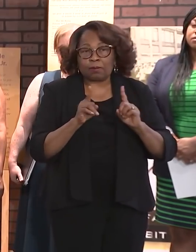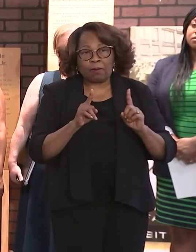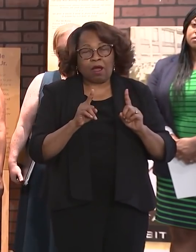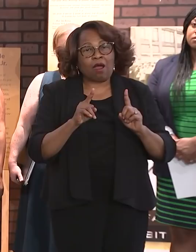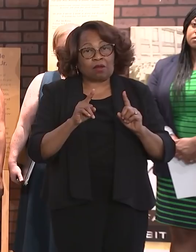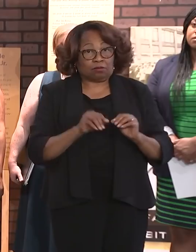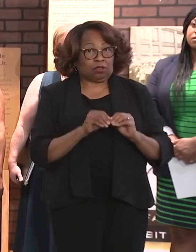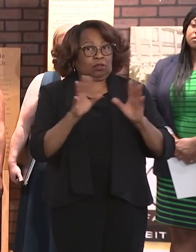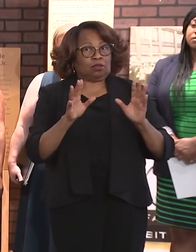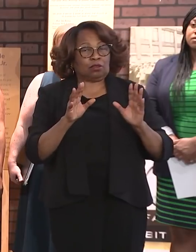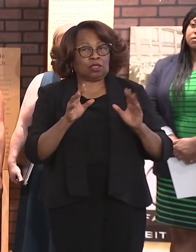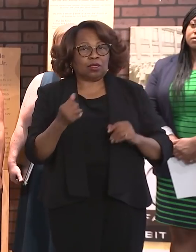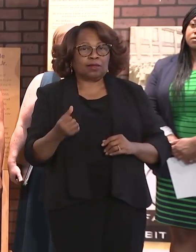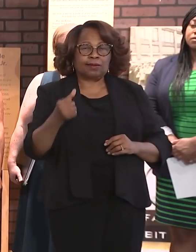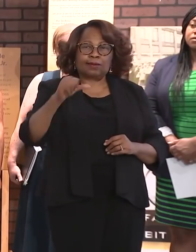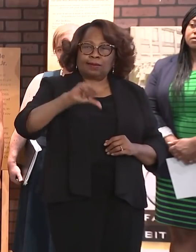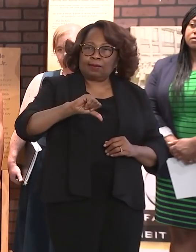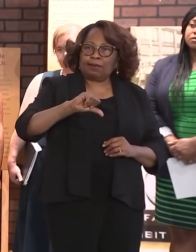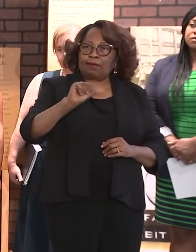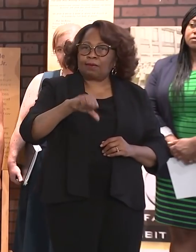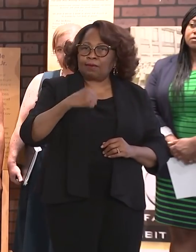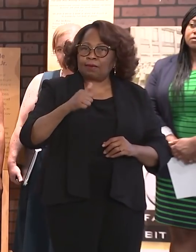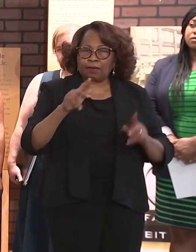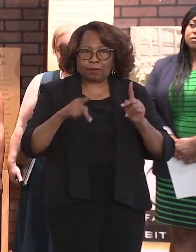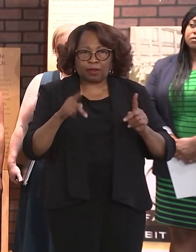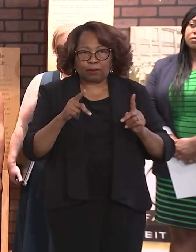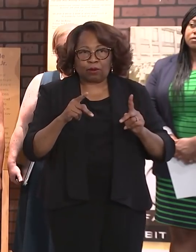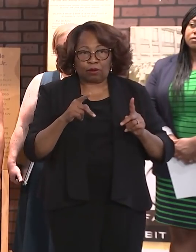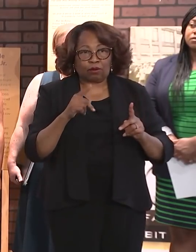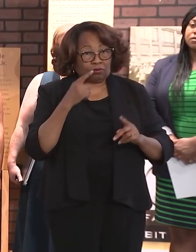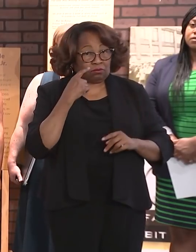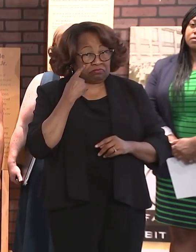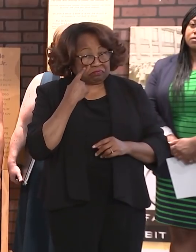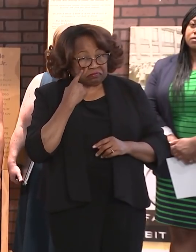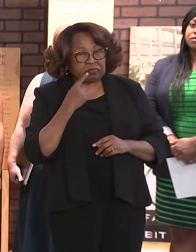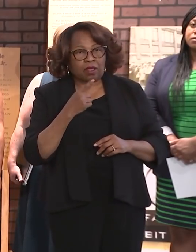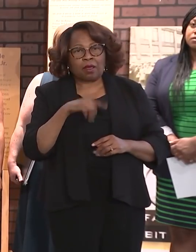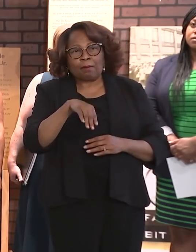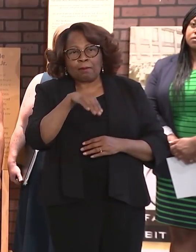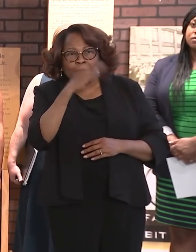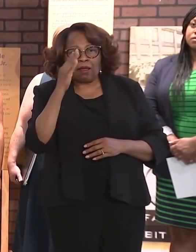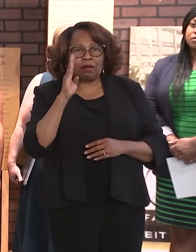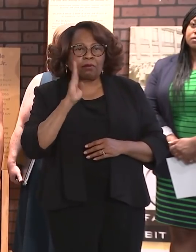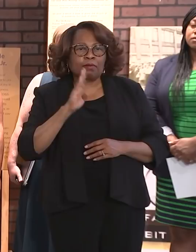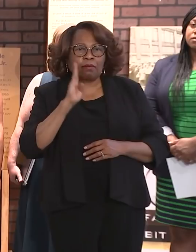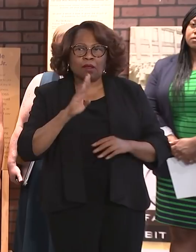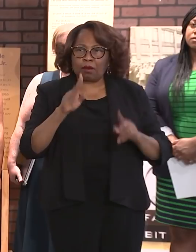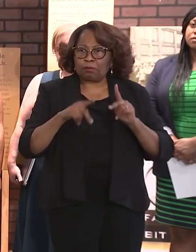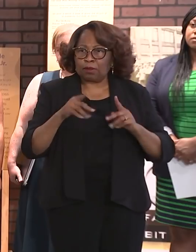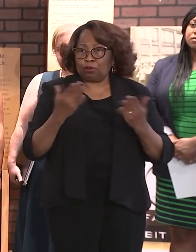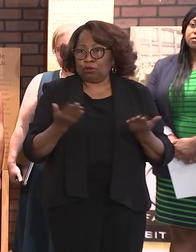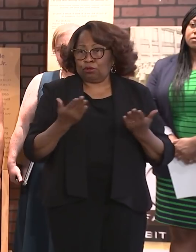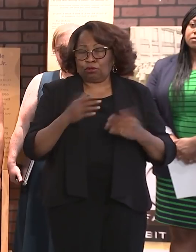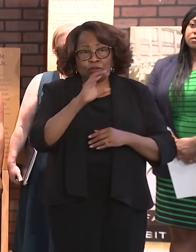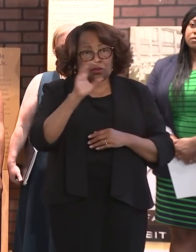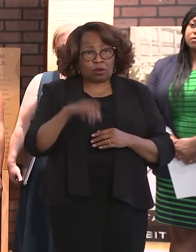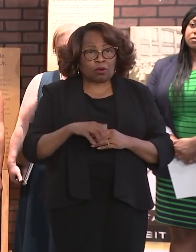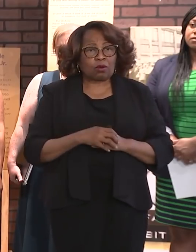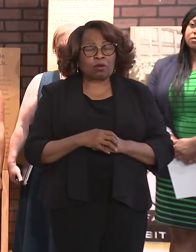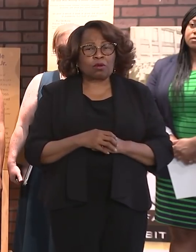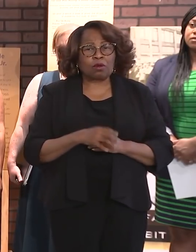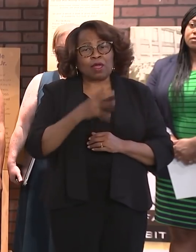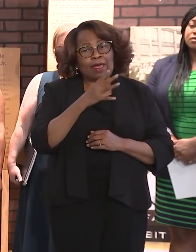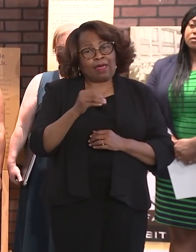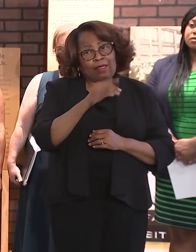but pointedly to deny it to others, notably Black and brown residents in our city. And